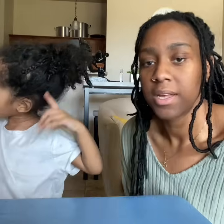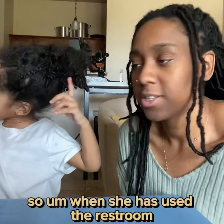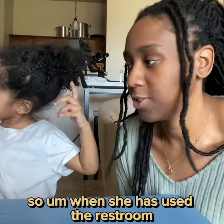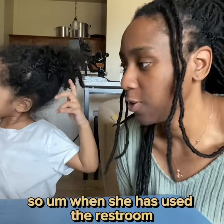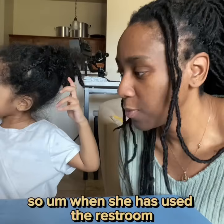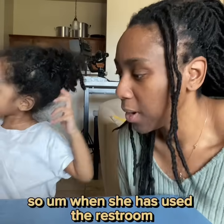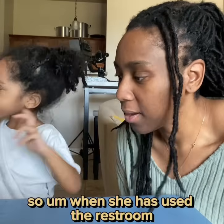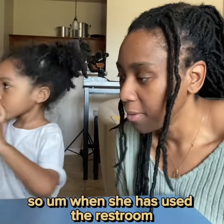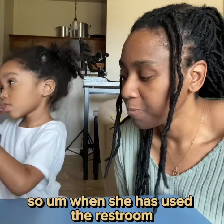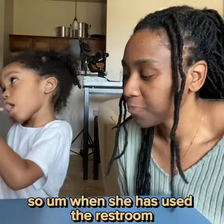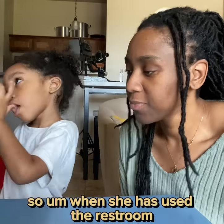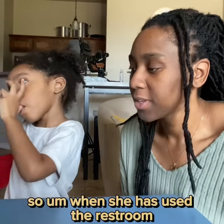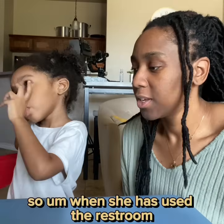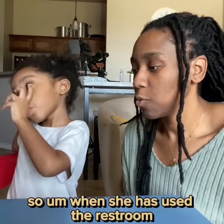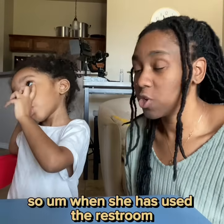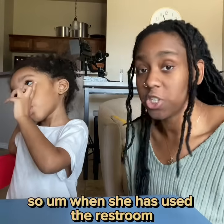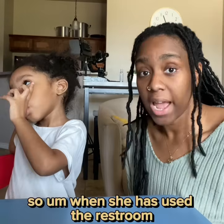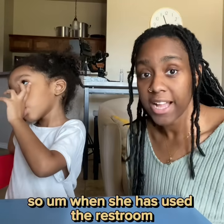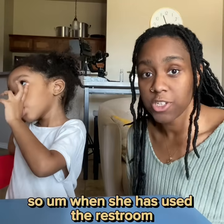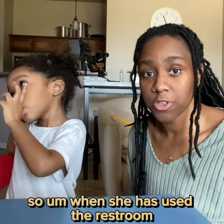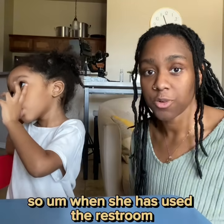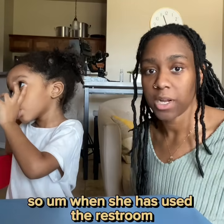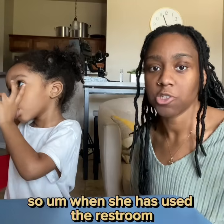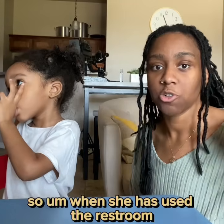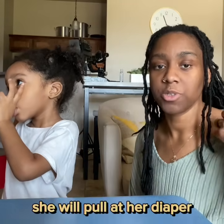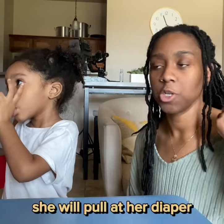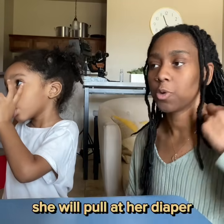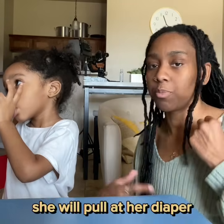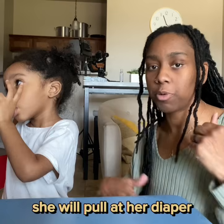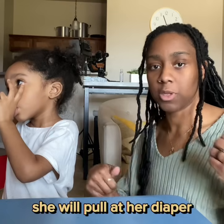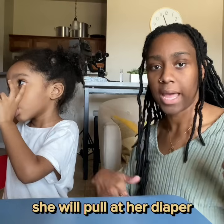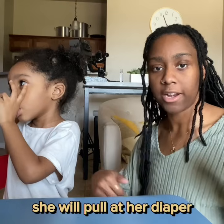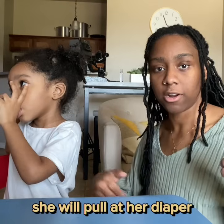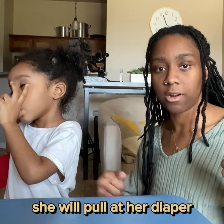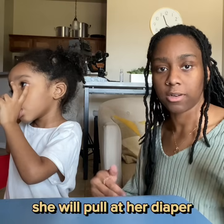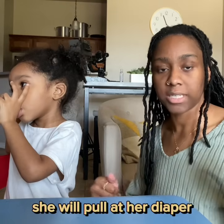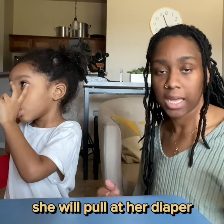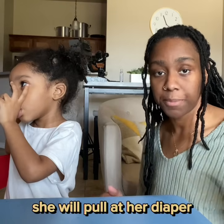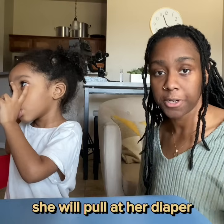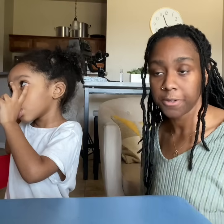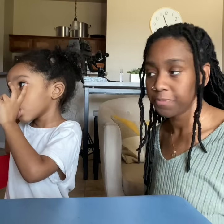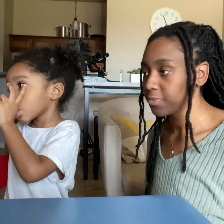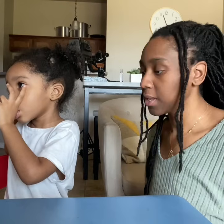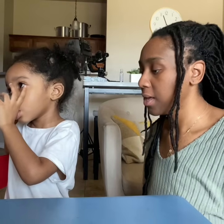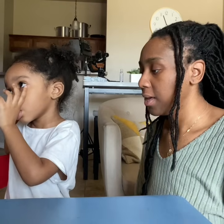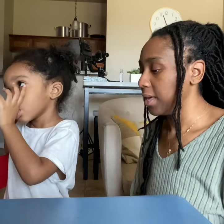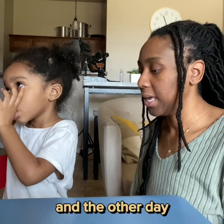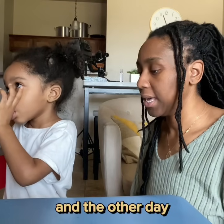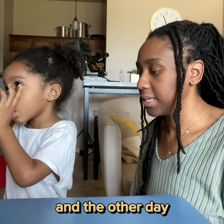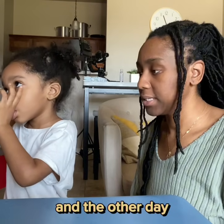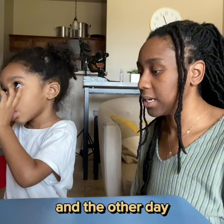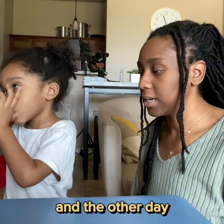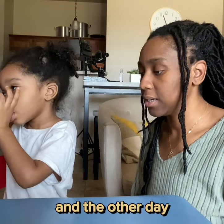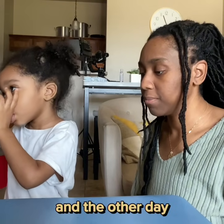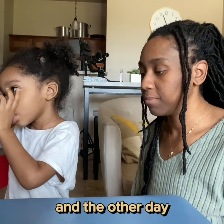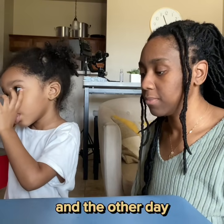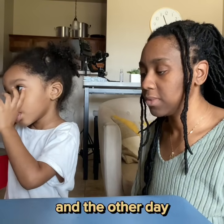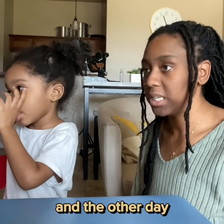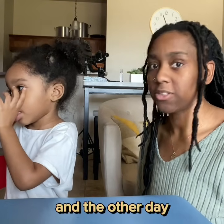So when she has used the restroom, she will pull at her diaper. And the other day